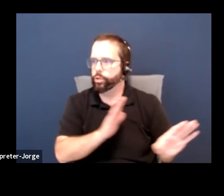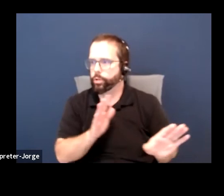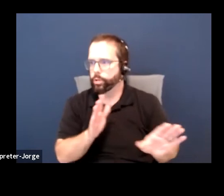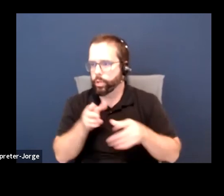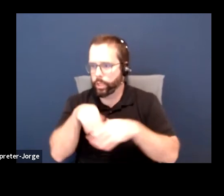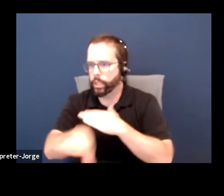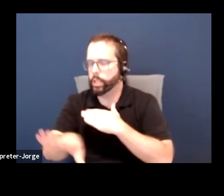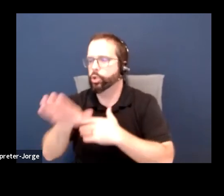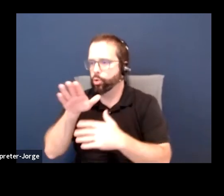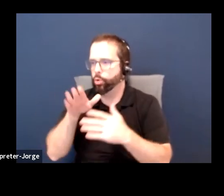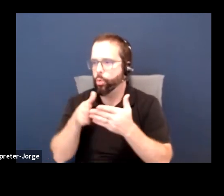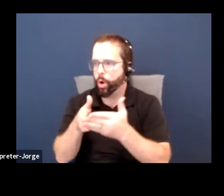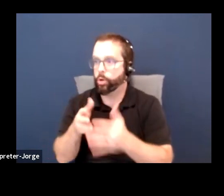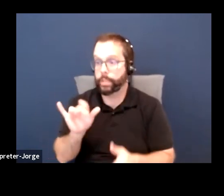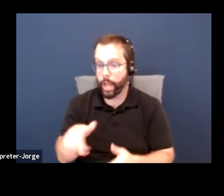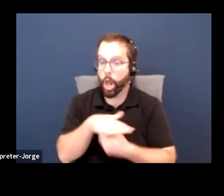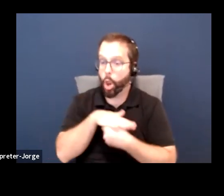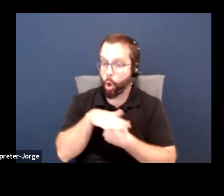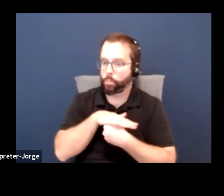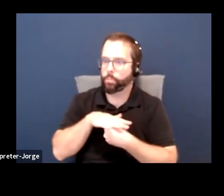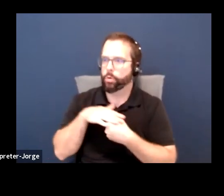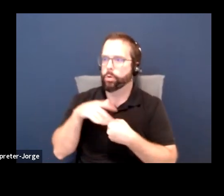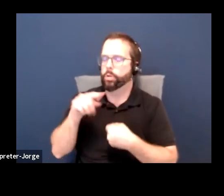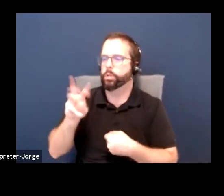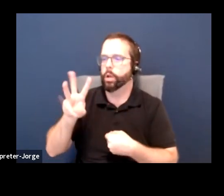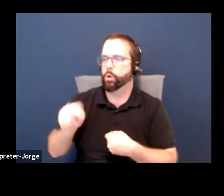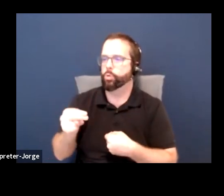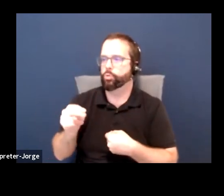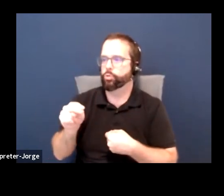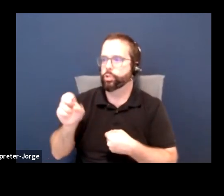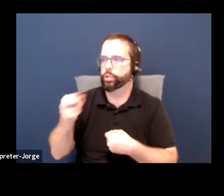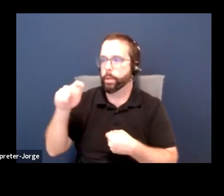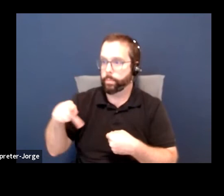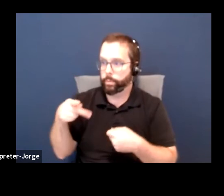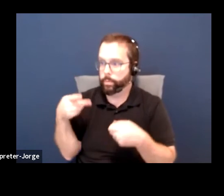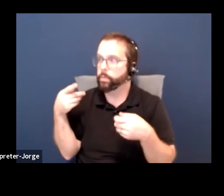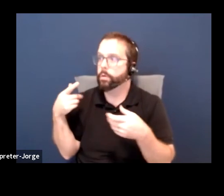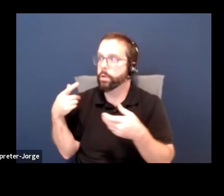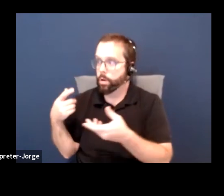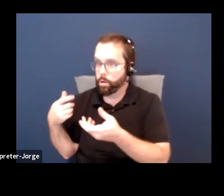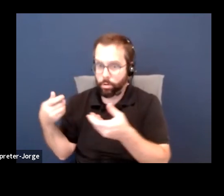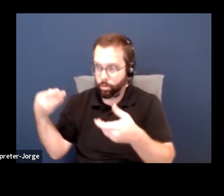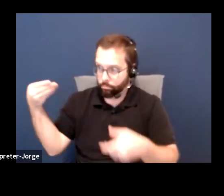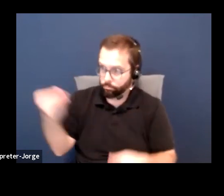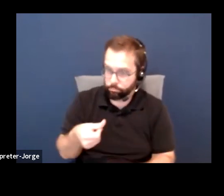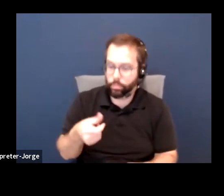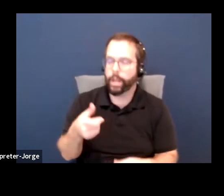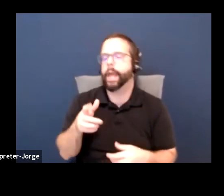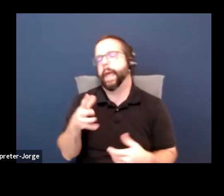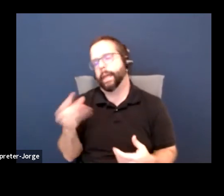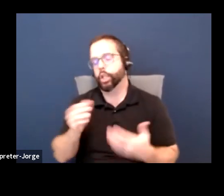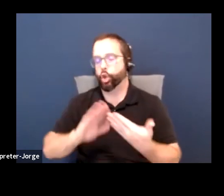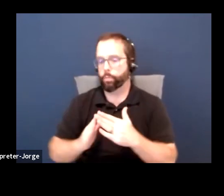in getting this installed, and again, having that buy-in from the community. And now we use